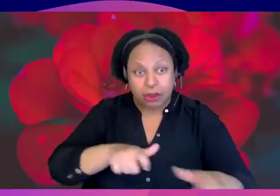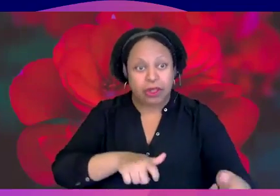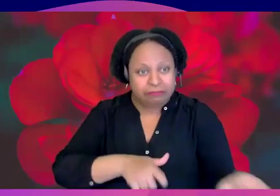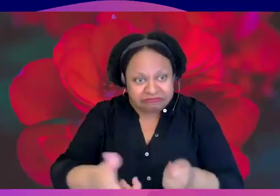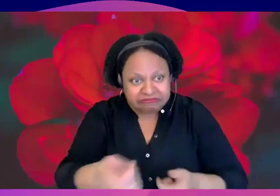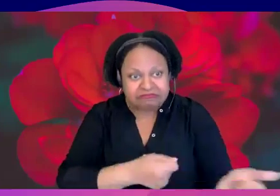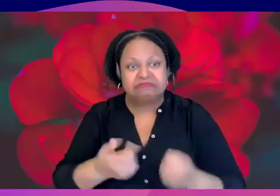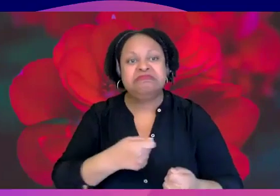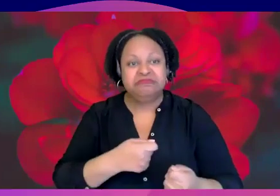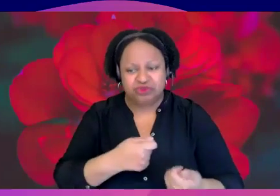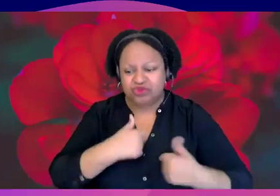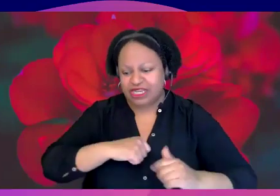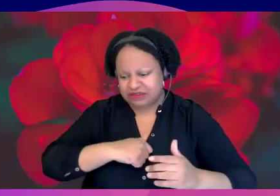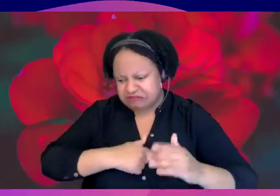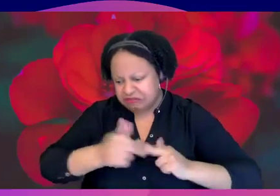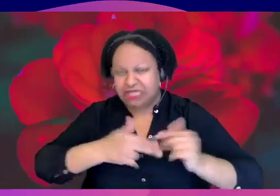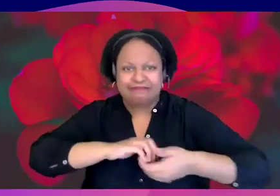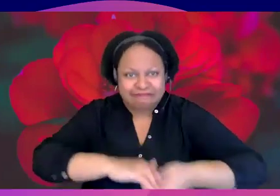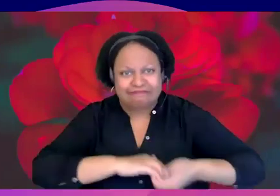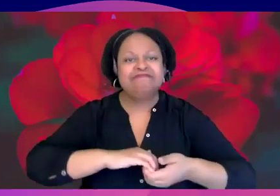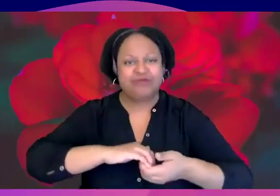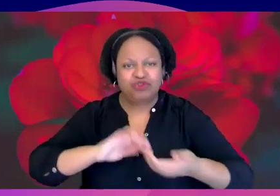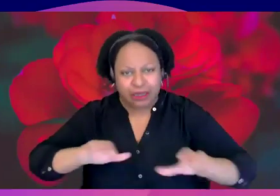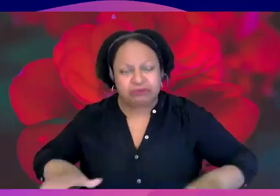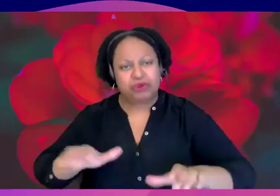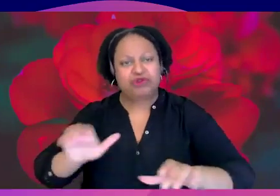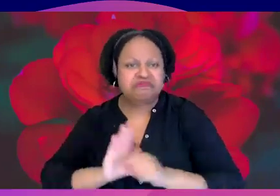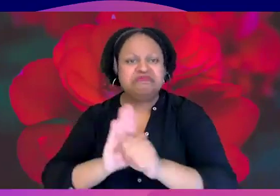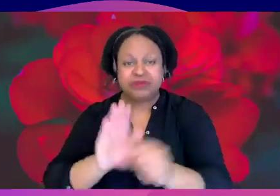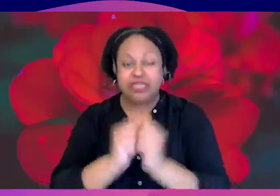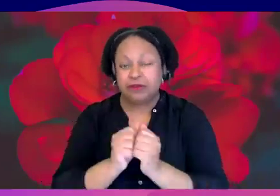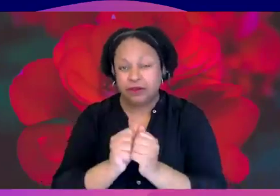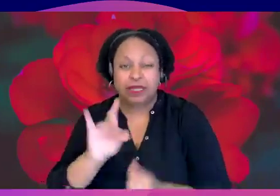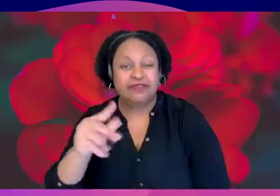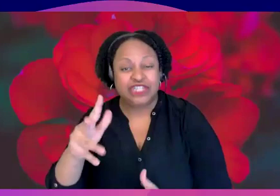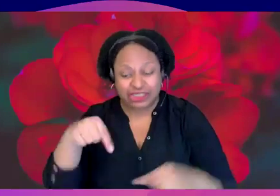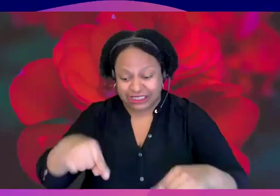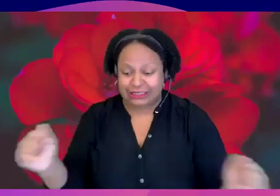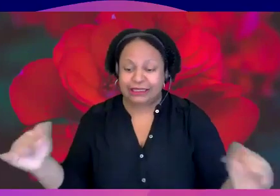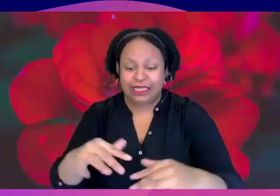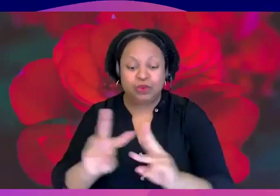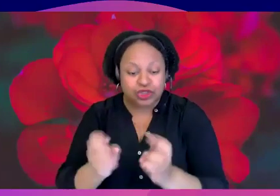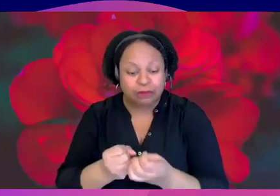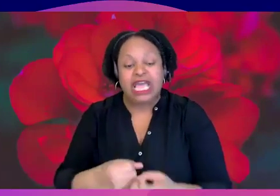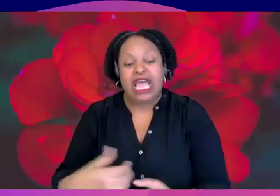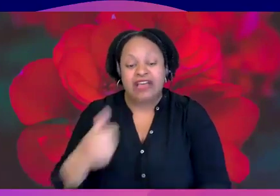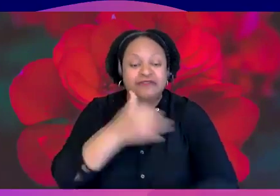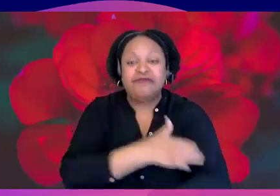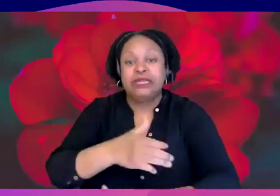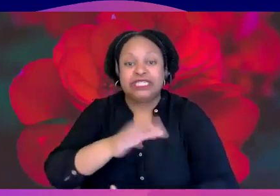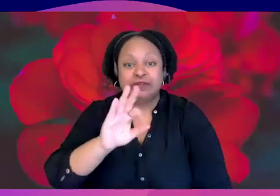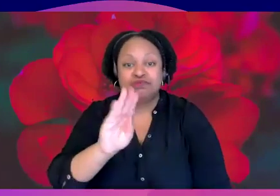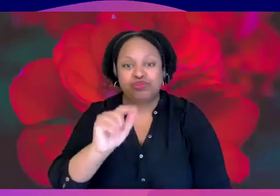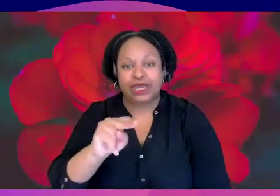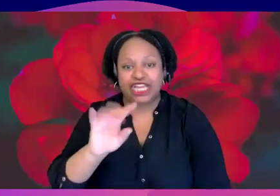are trying to build solidarity and movement capacity. And that's what we did with this symposium. The Feminist Brain Drain Symposium was